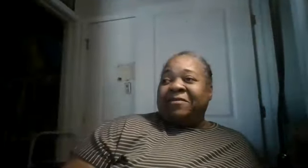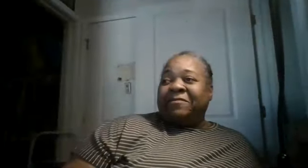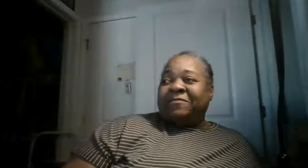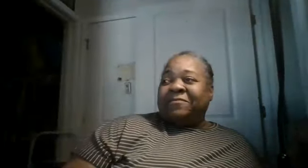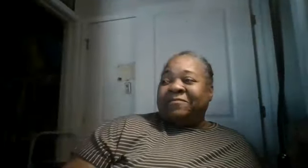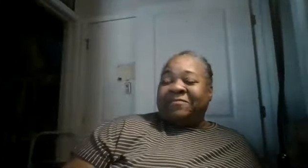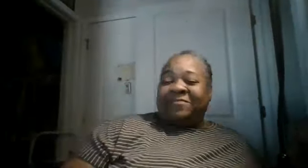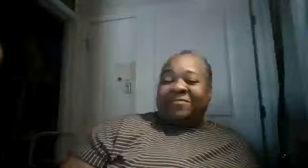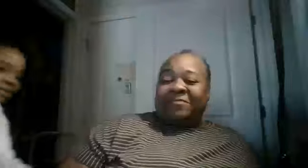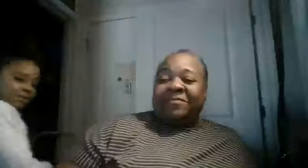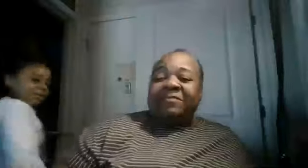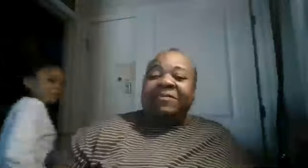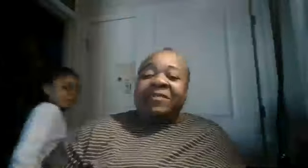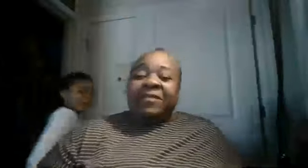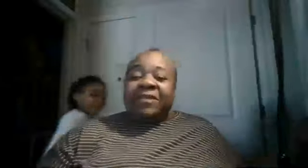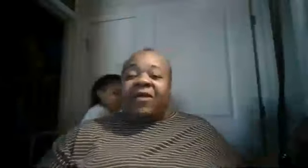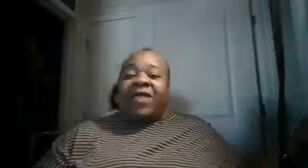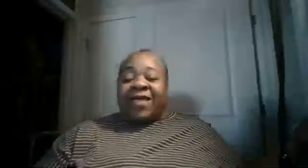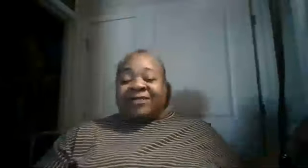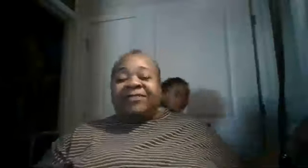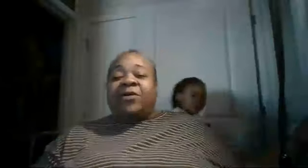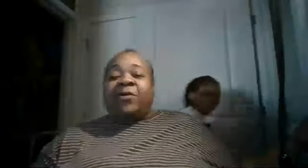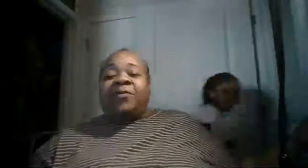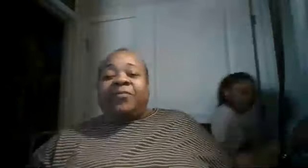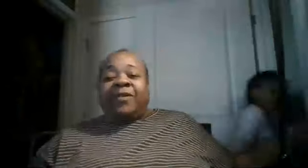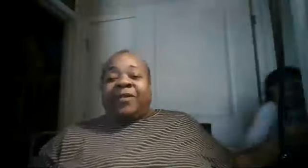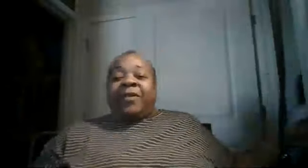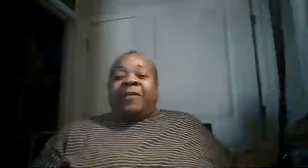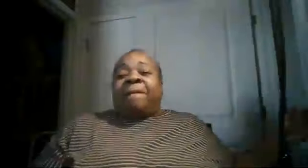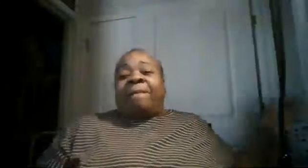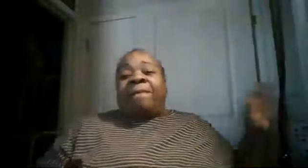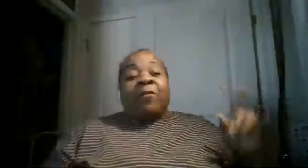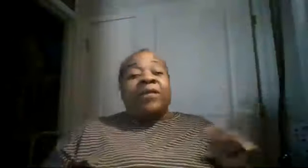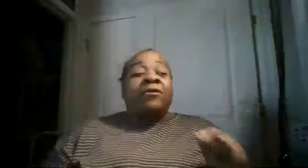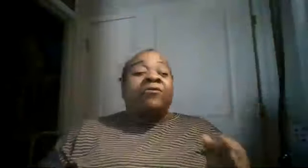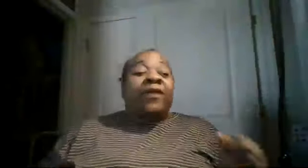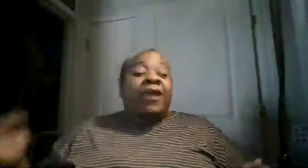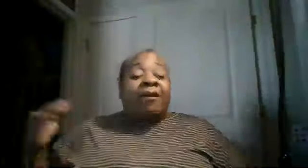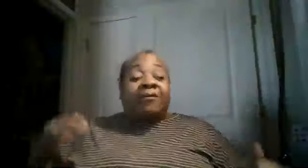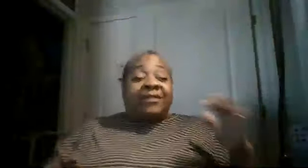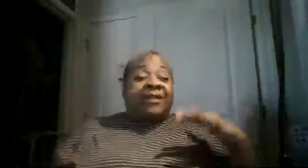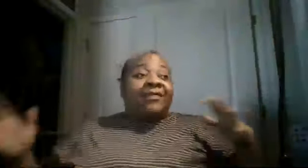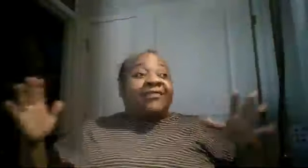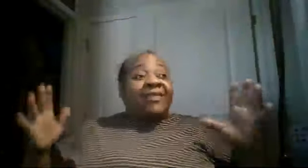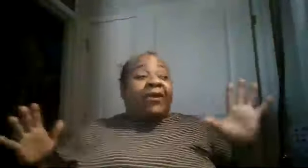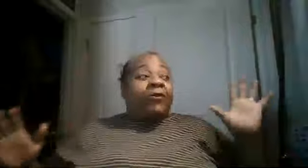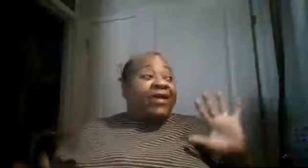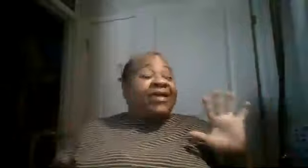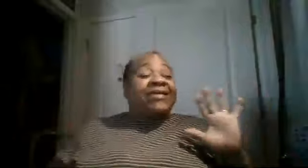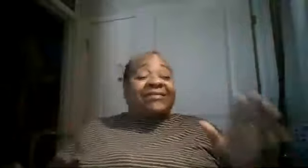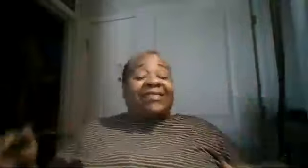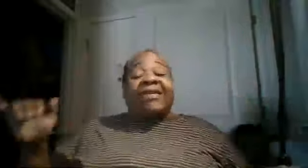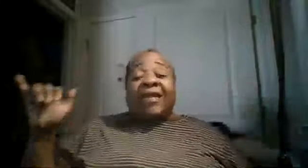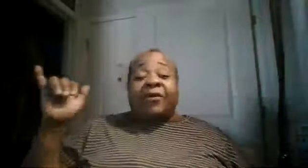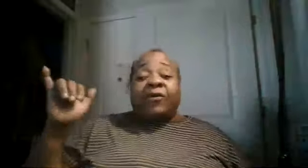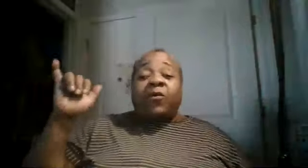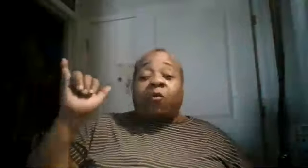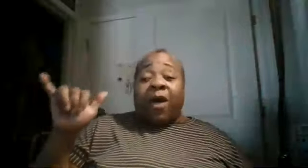That's it. Okay, so we know that our today's letter is the letter